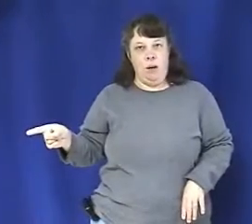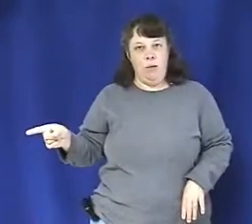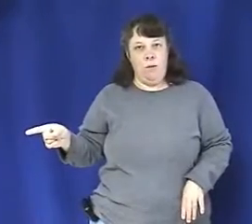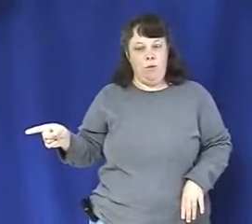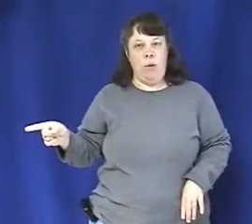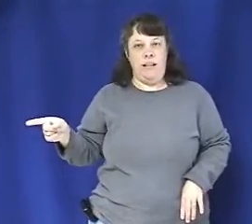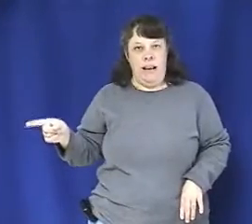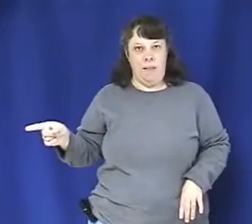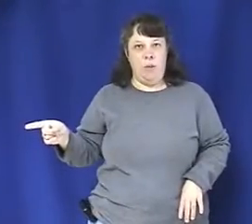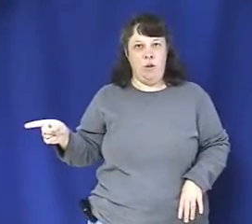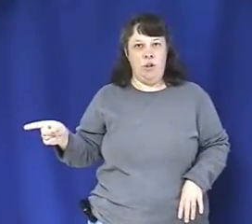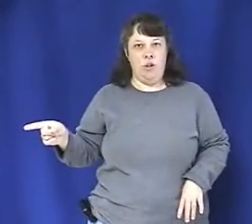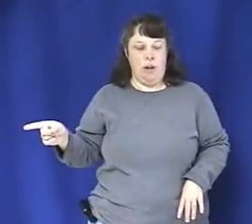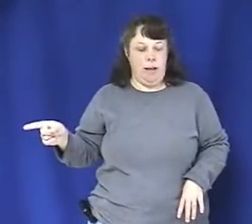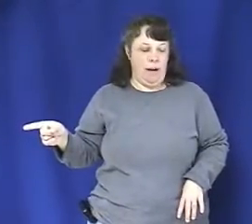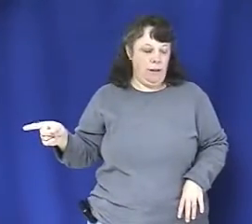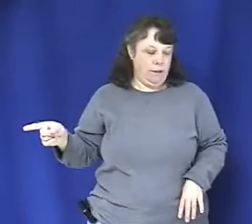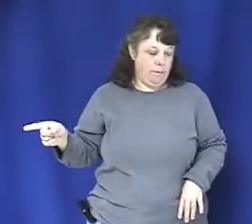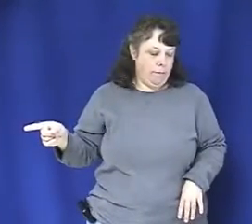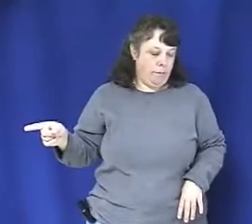her, pointing at the person you're talking about,